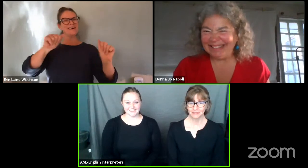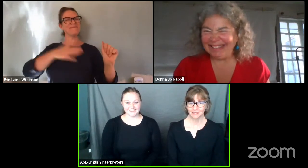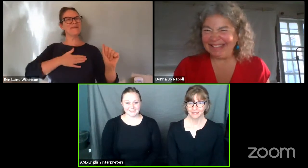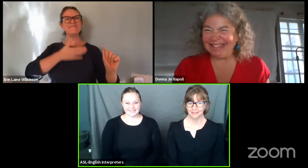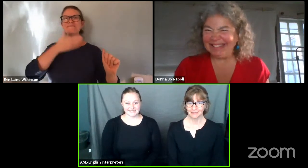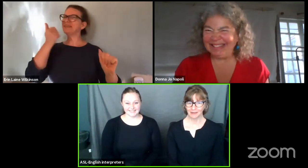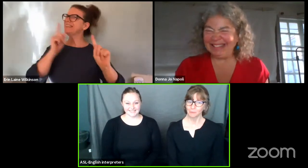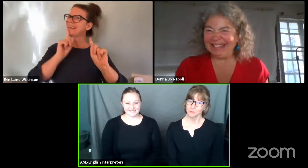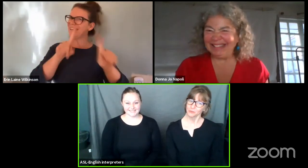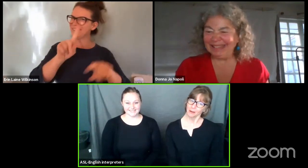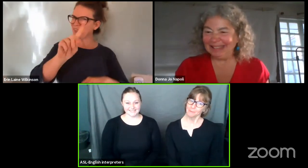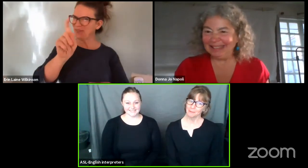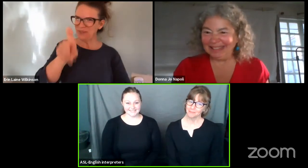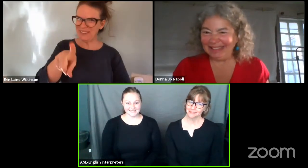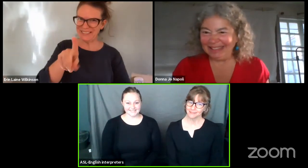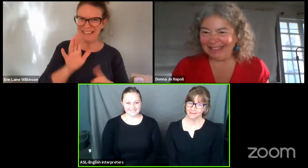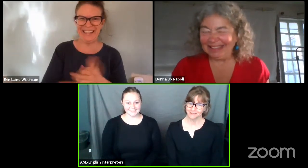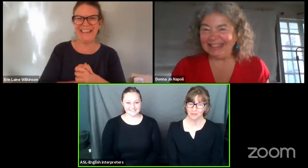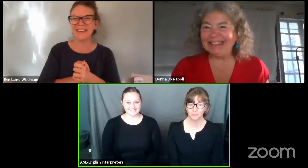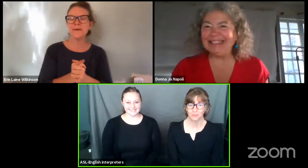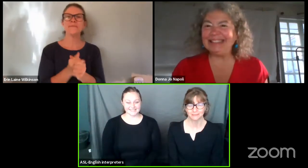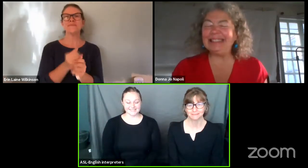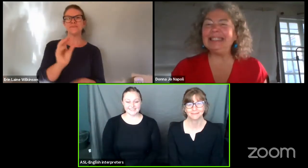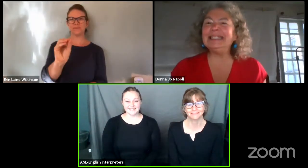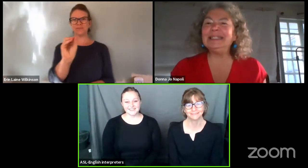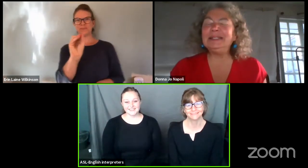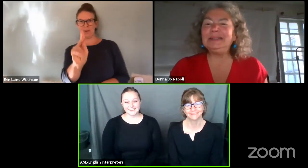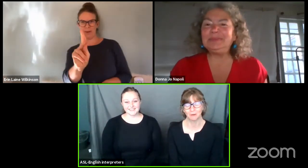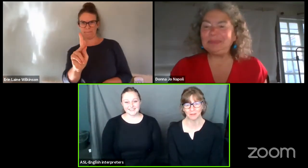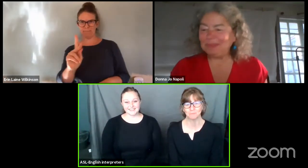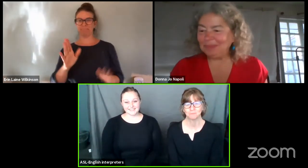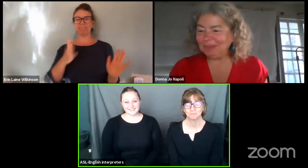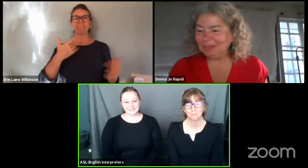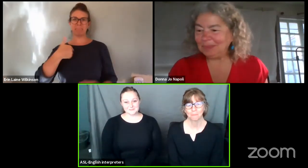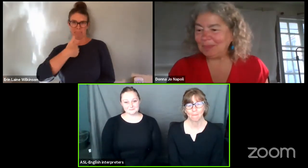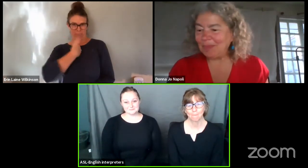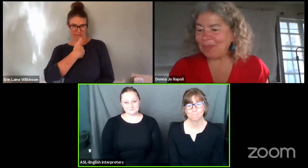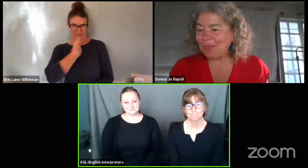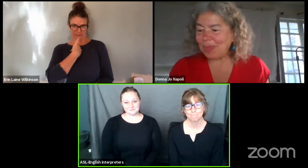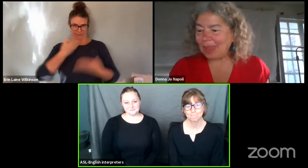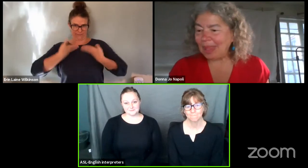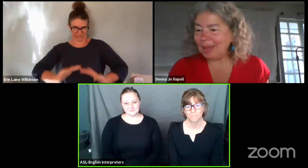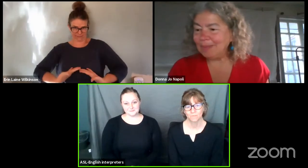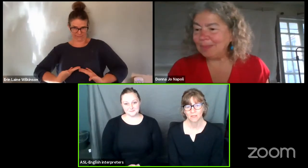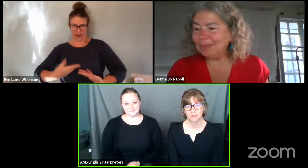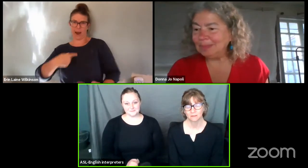Okay, once again, I will try my best to answer that question. Okay.